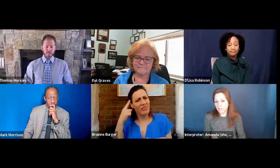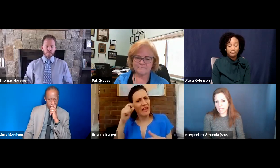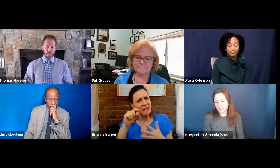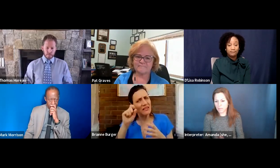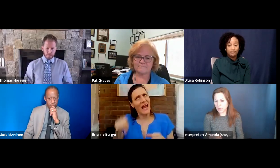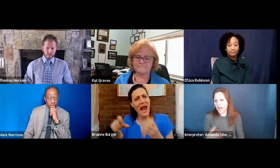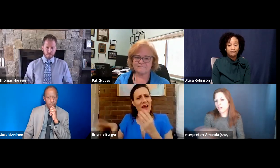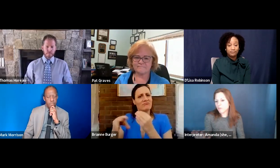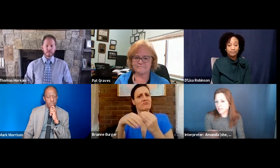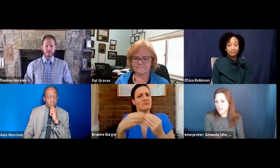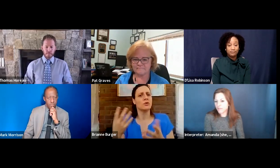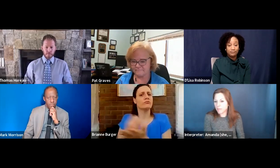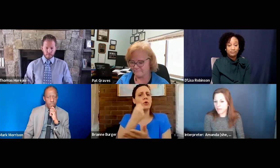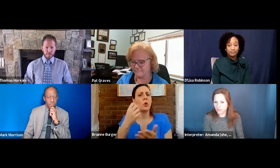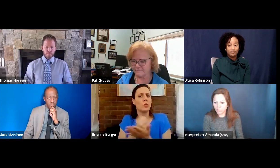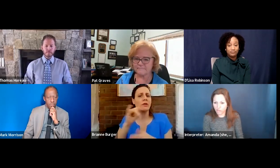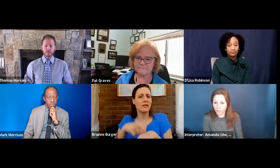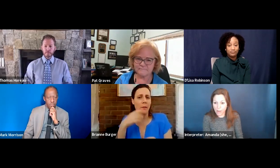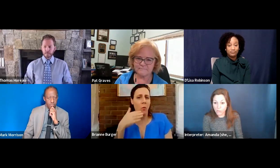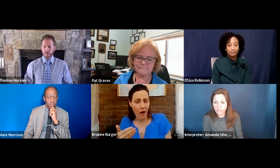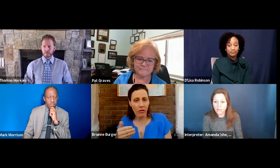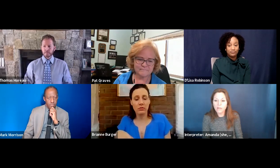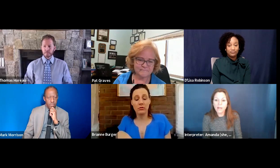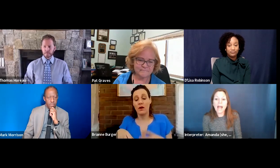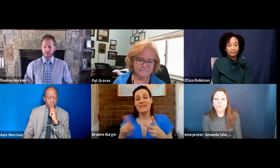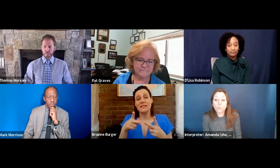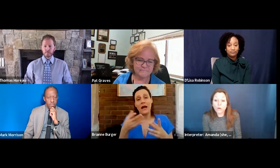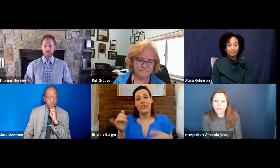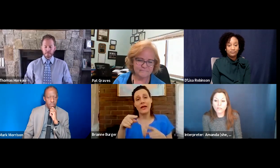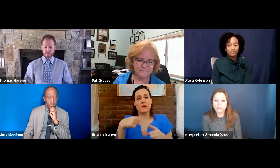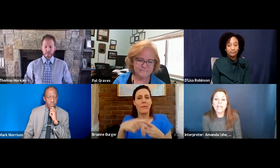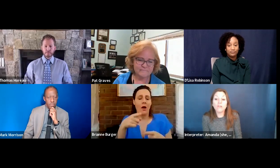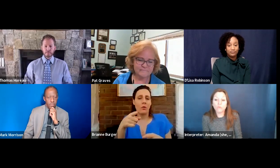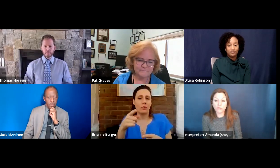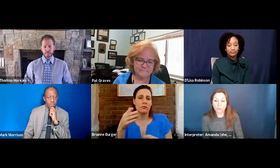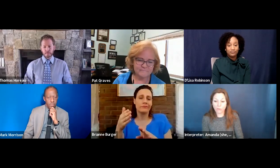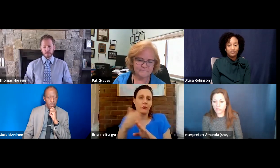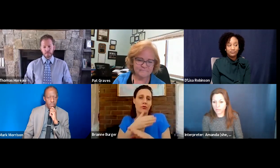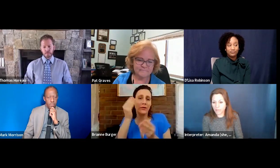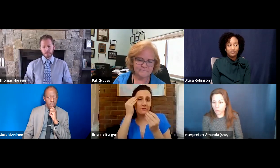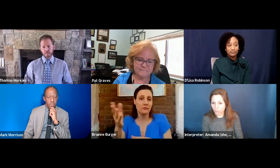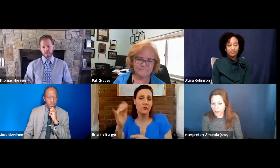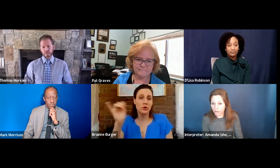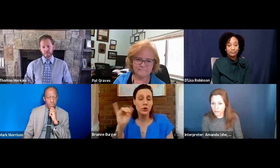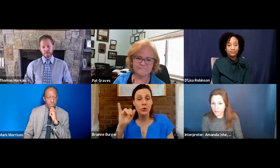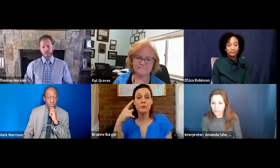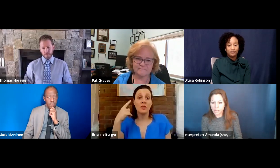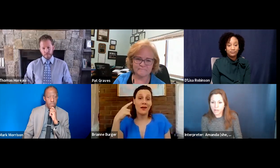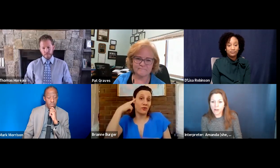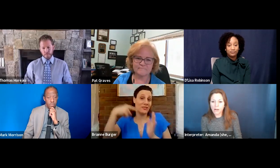30 minutes. I'm not going to hire them because I have to pay for them for 2 hours. Add work in those 2 hours to make it